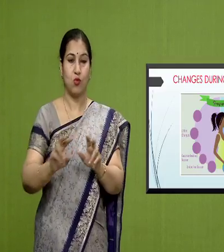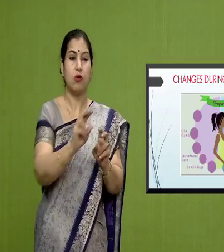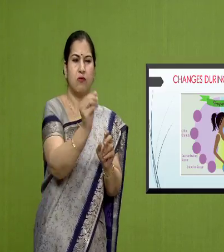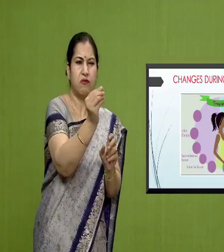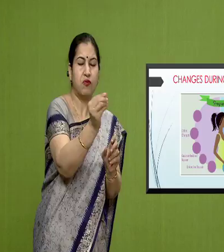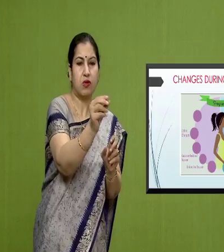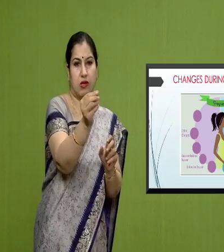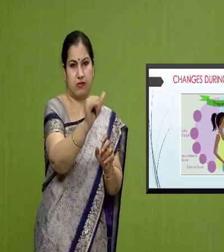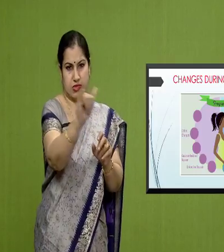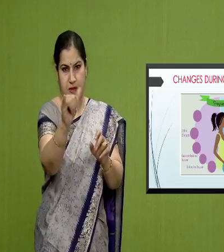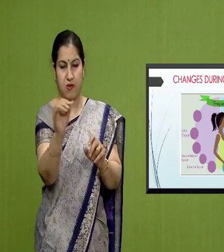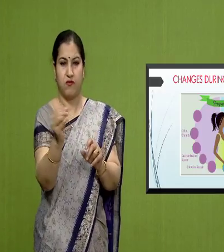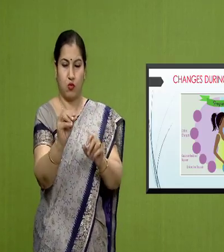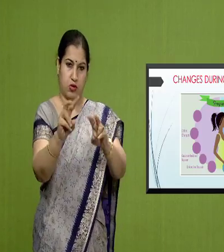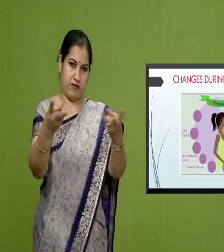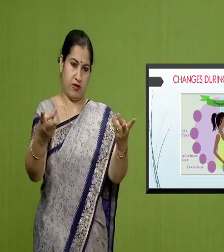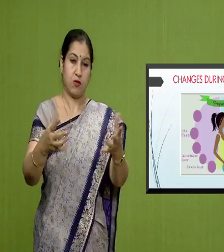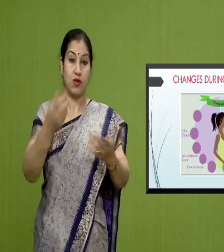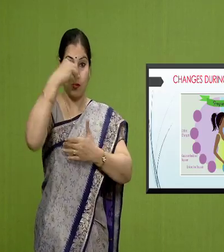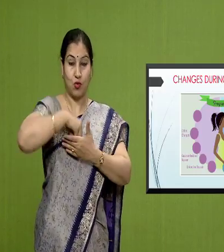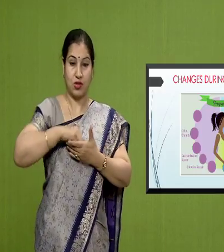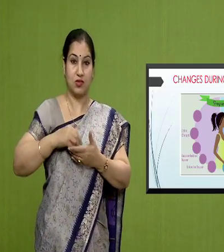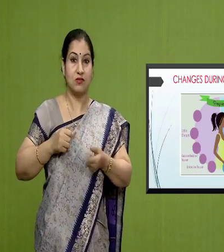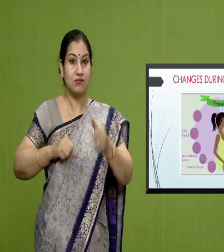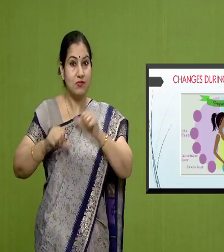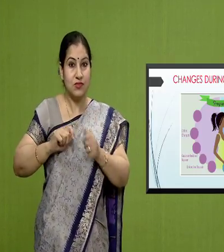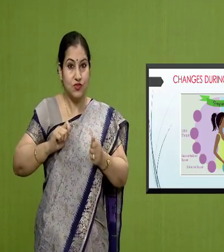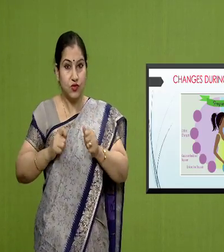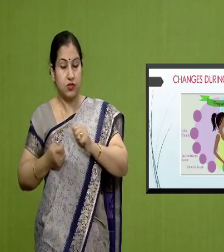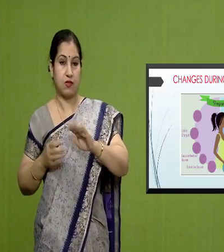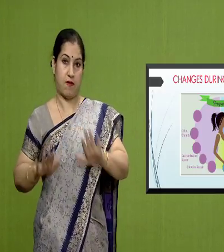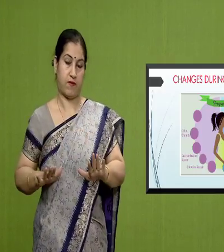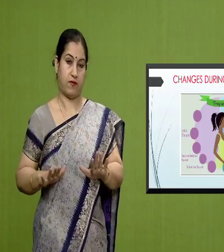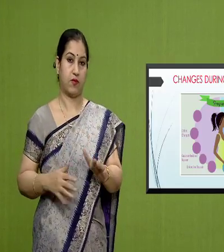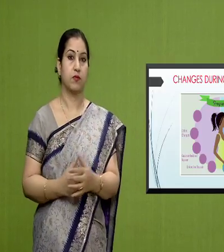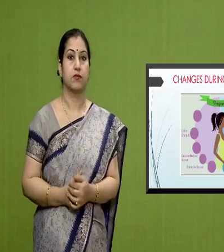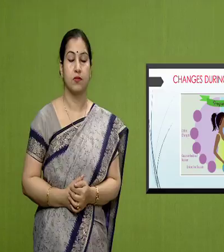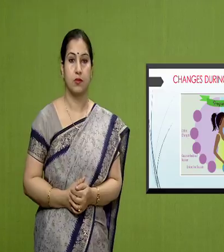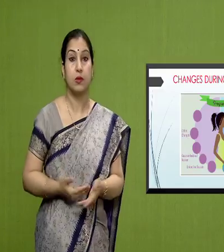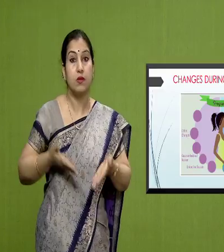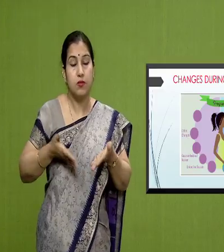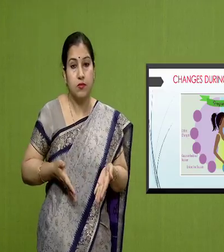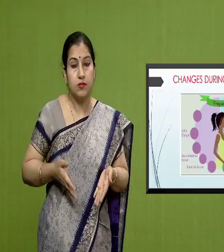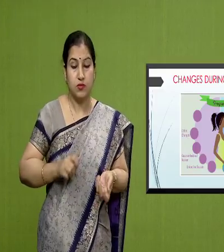pregnancy due to hormonal changes, these changes must